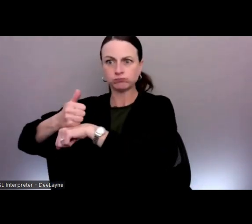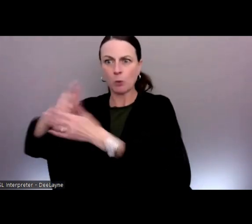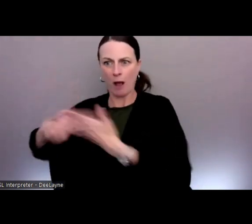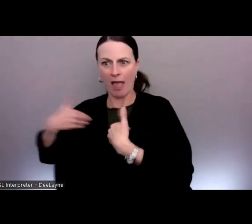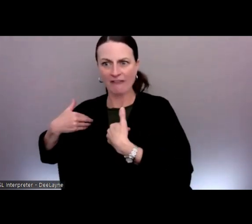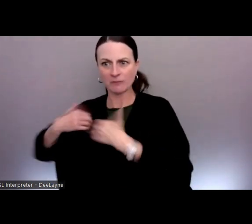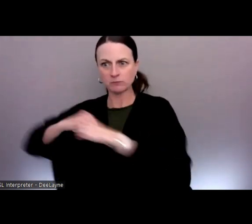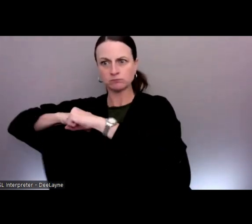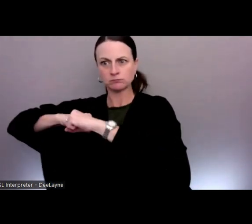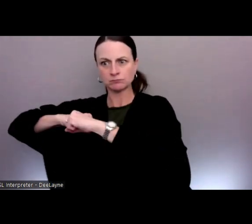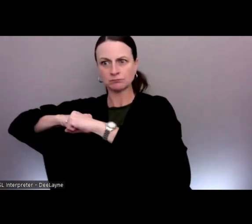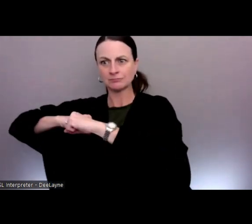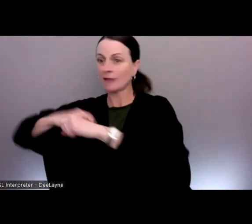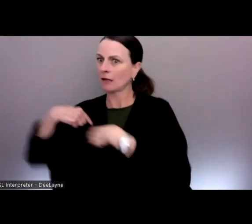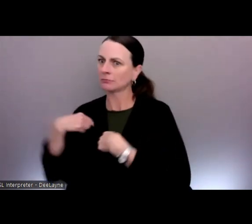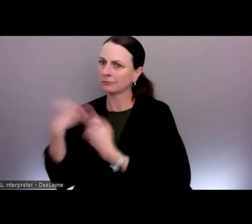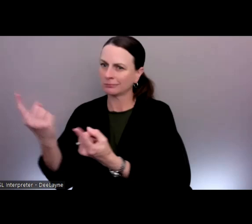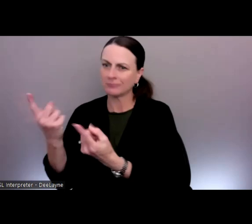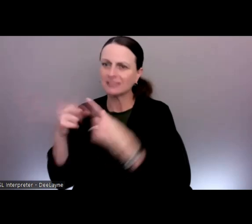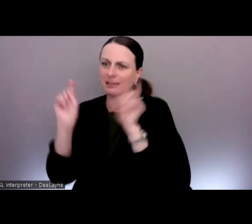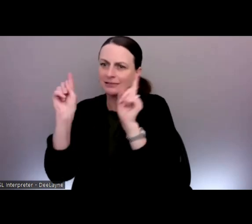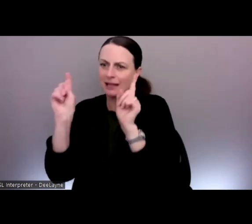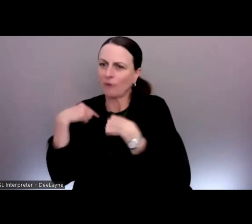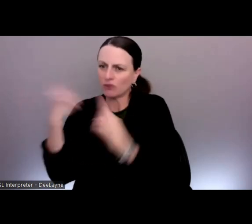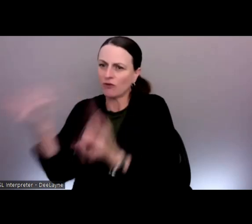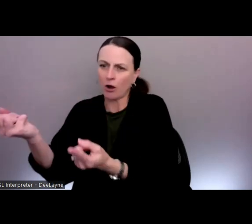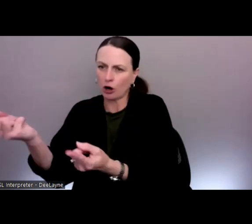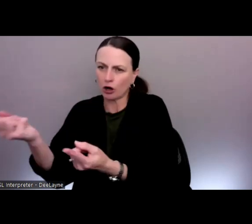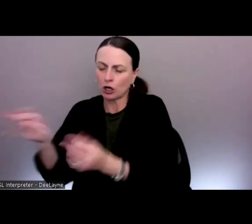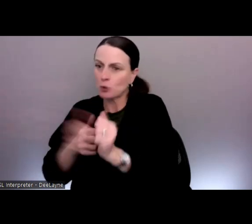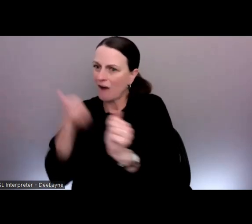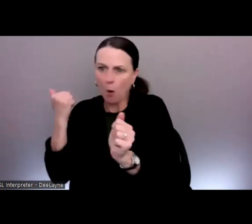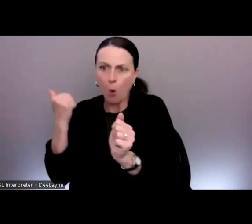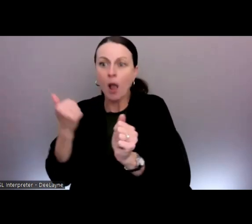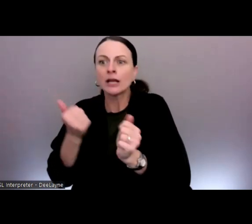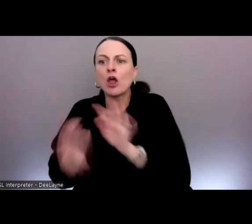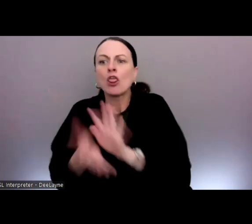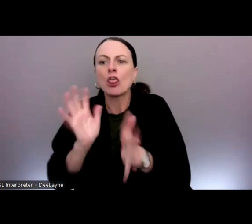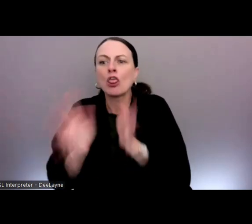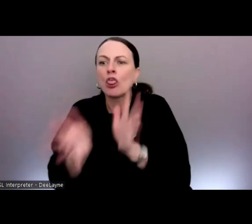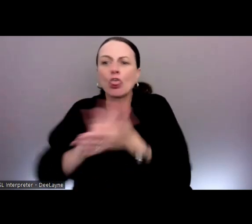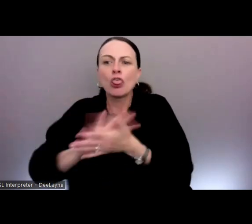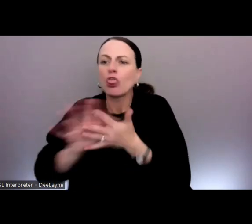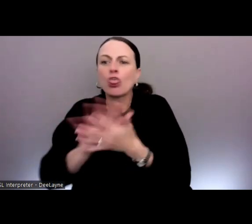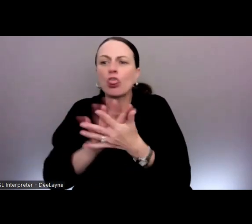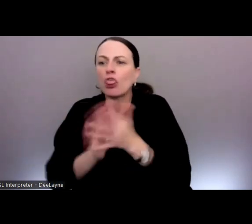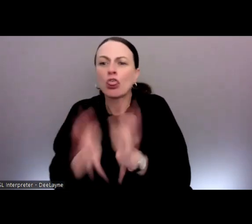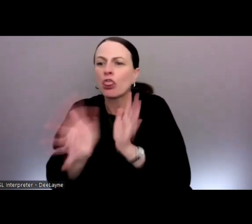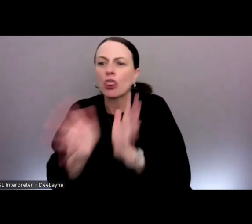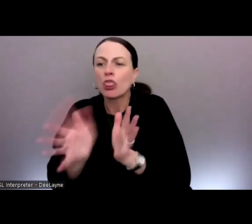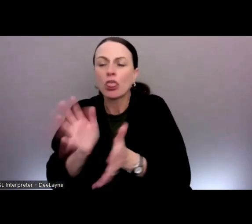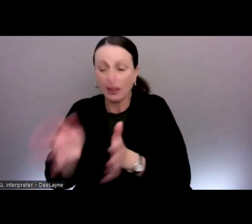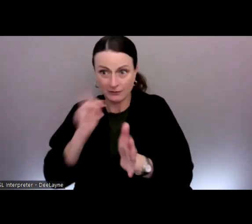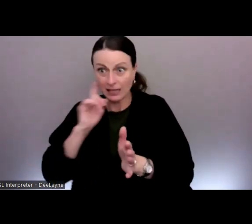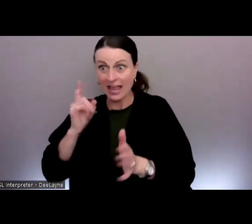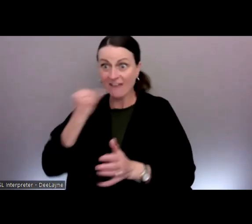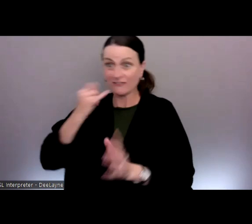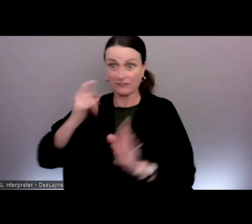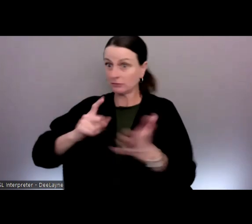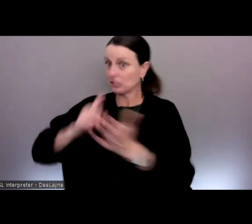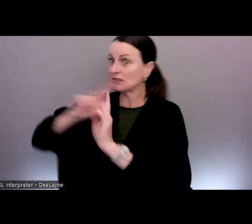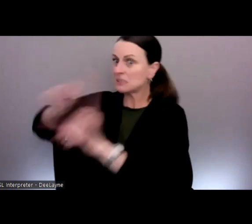and that have worked so far to avoid, placate, and manage concerns and demands for change.